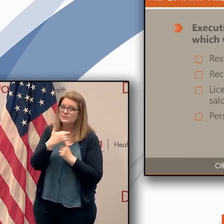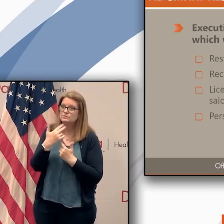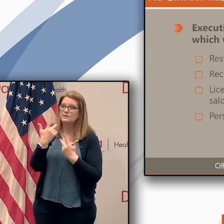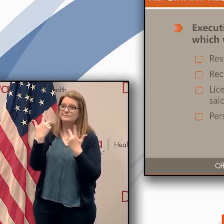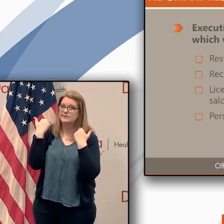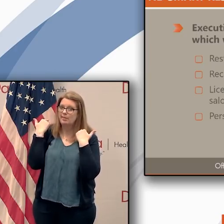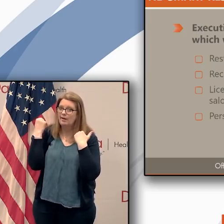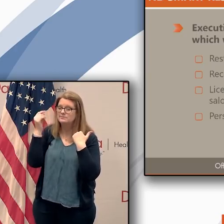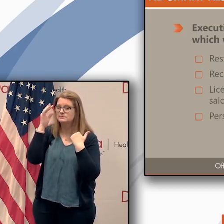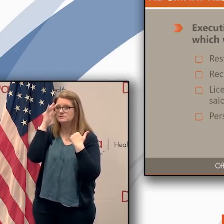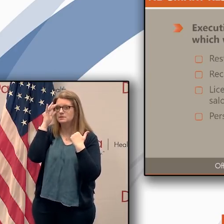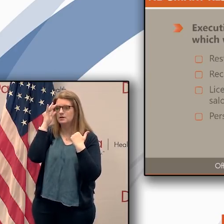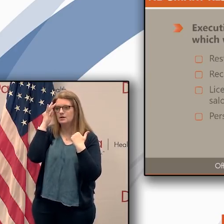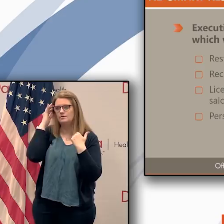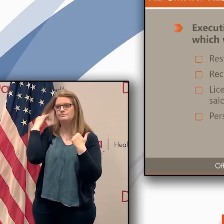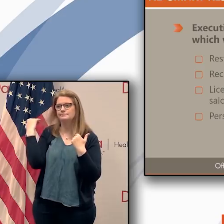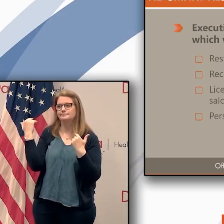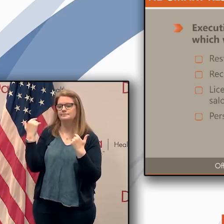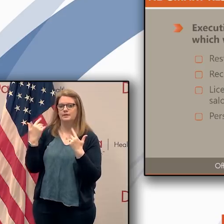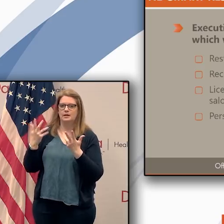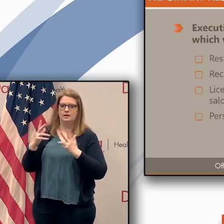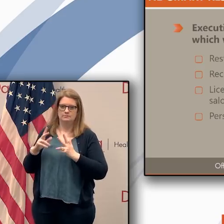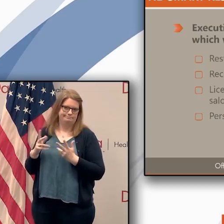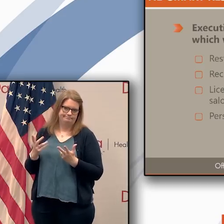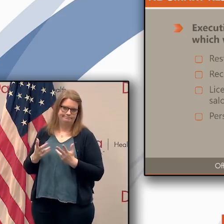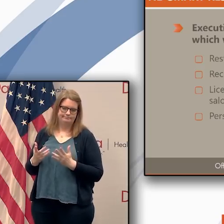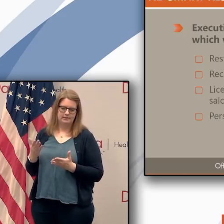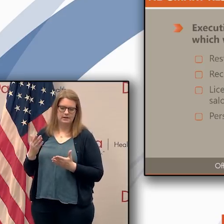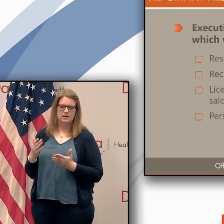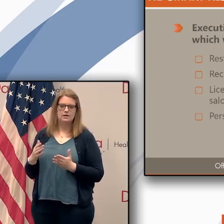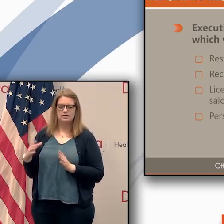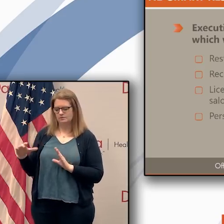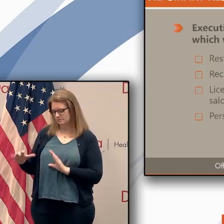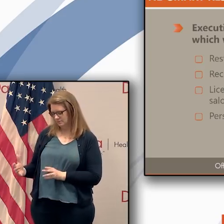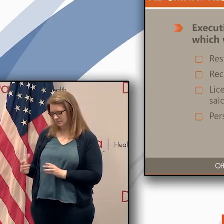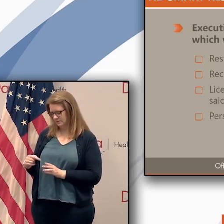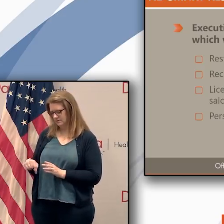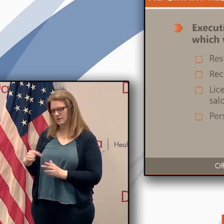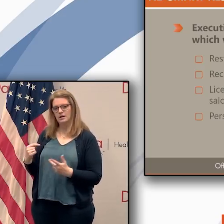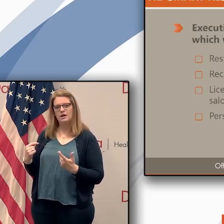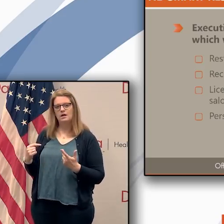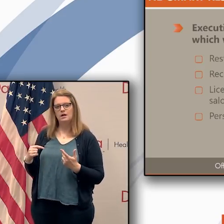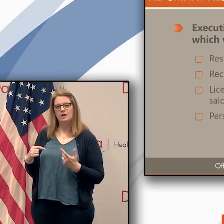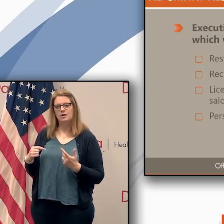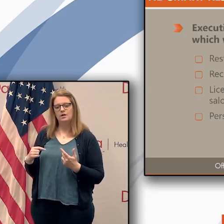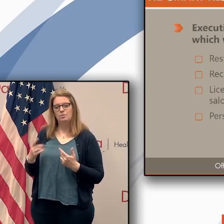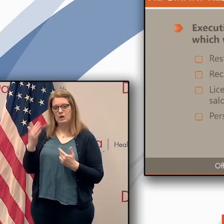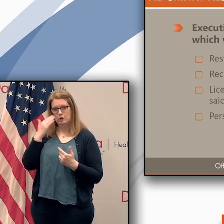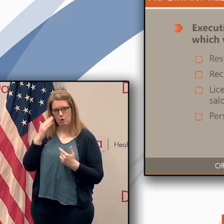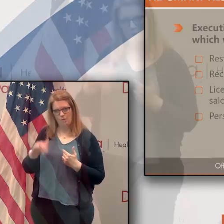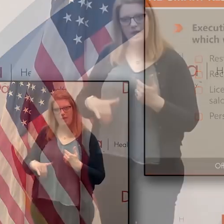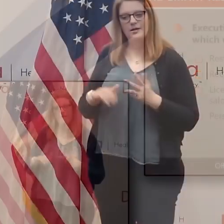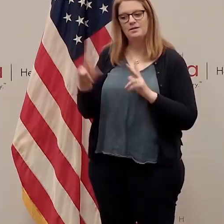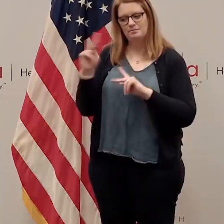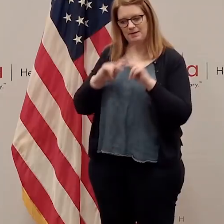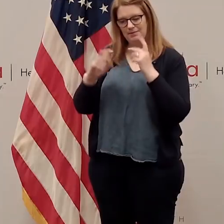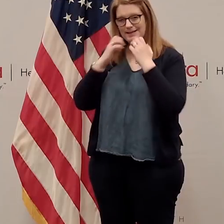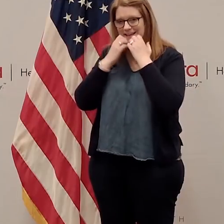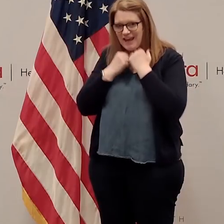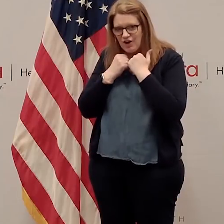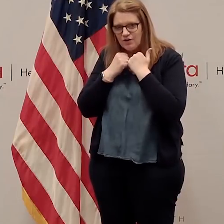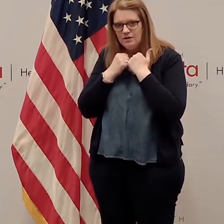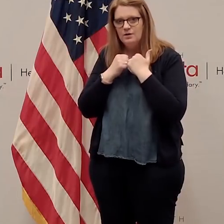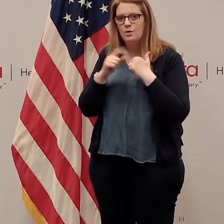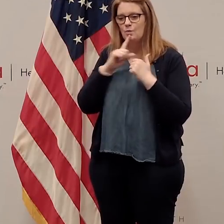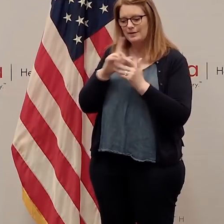personal care folks that they may have been seeing regularly for things like haircuts. We know that people cared a lot. We